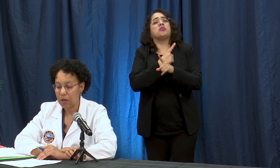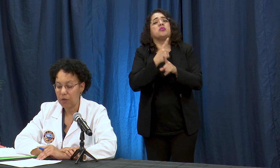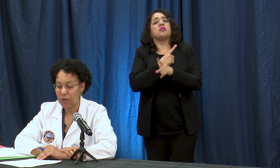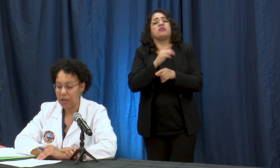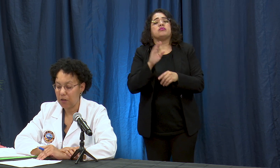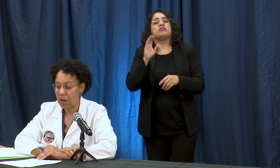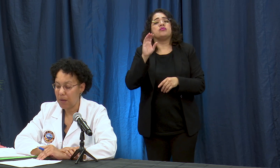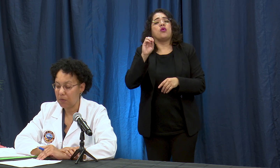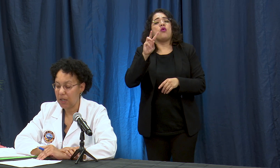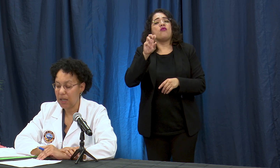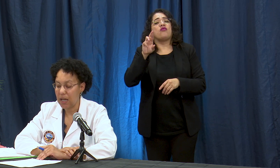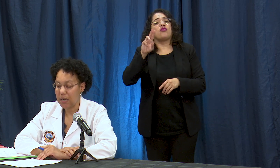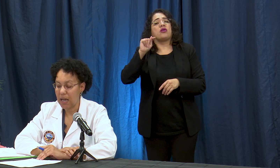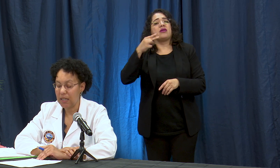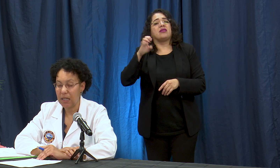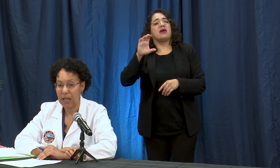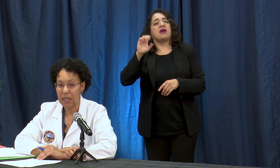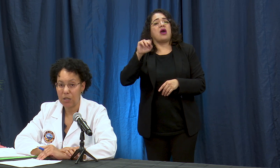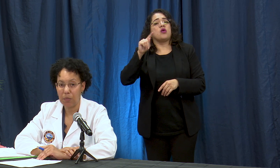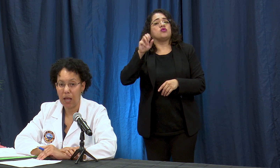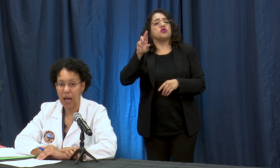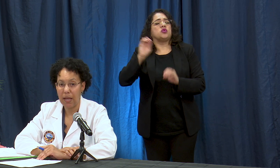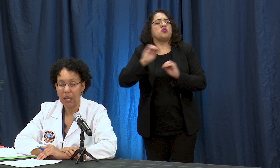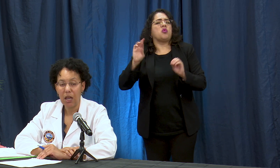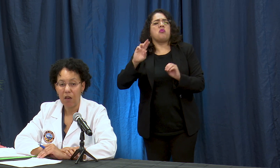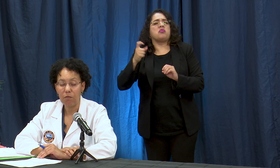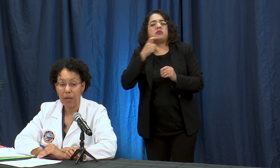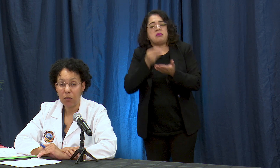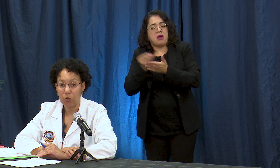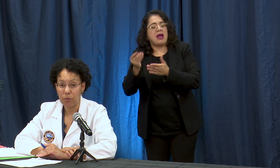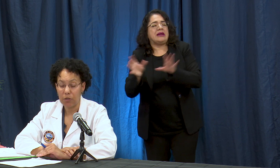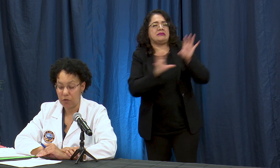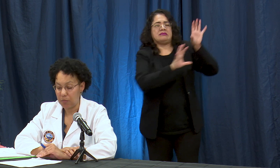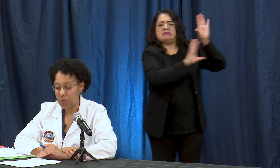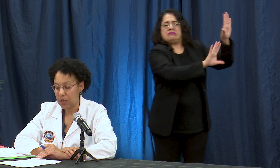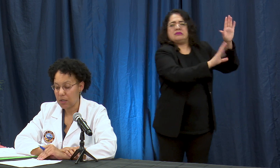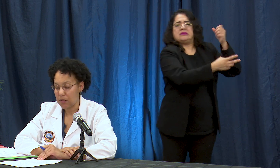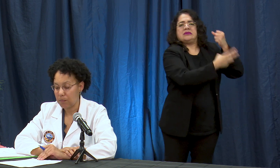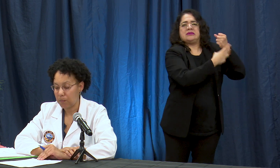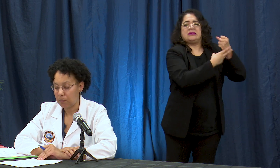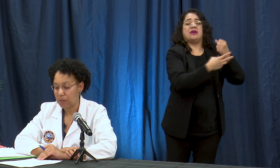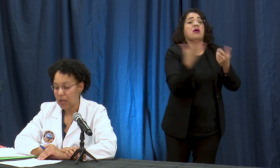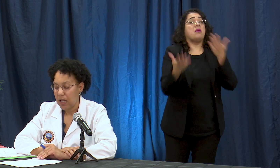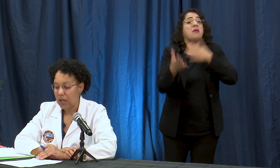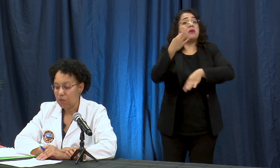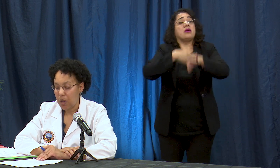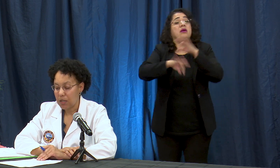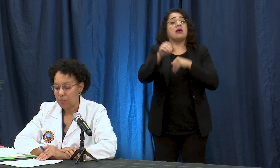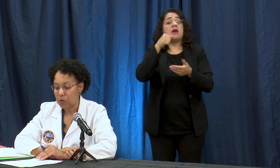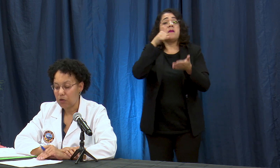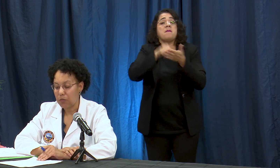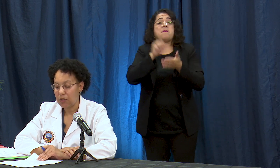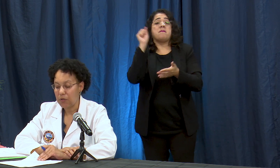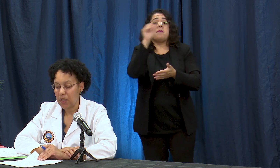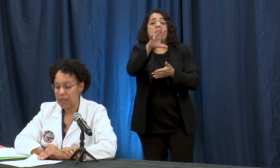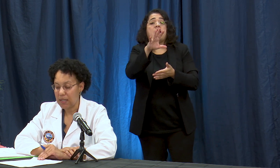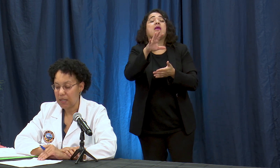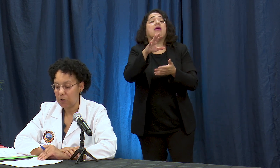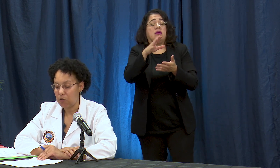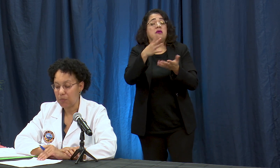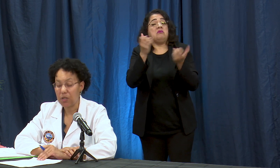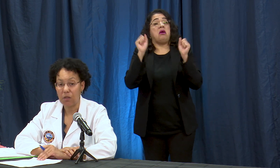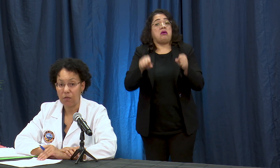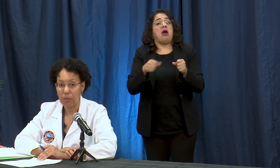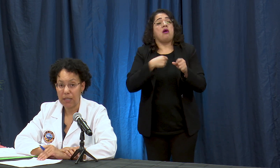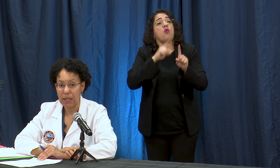your healthcare provider about getting a 90-day supply of mail order prescriptions, if possible, to reduce